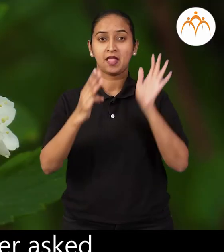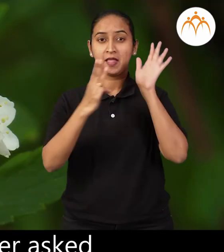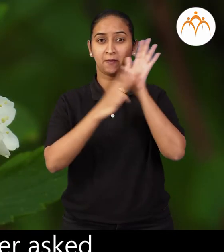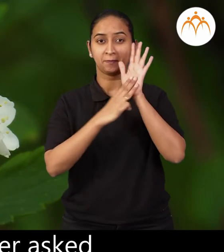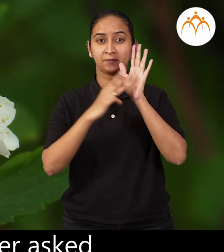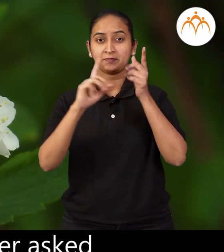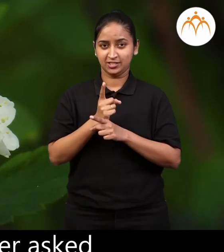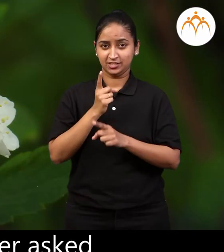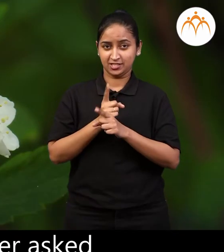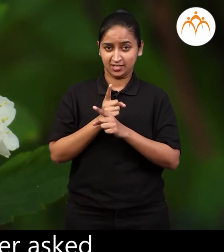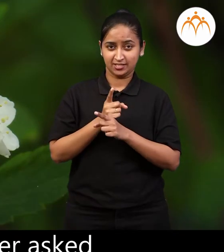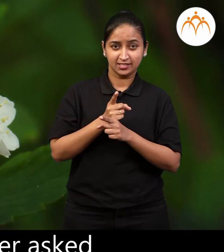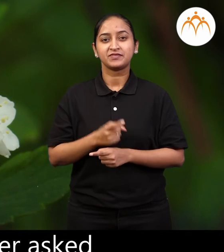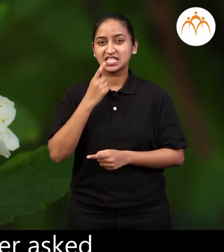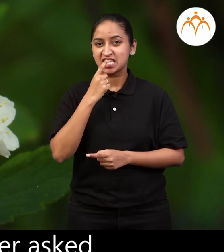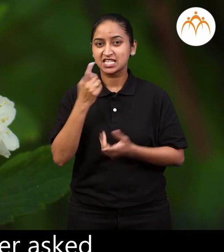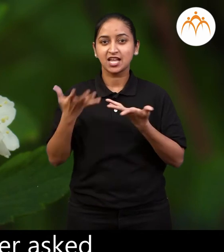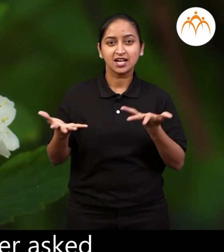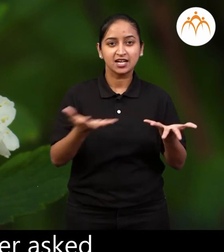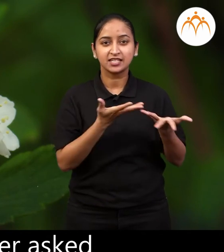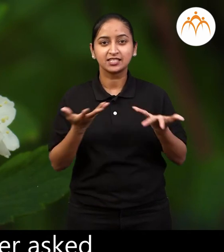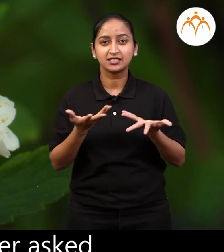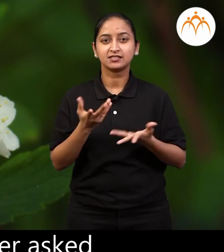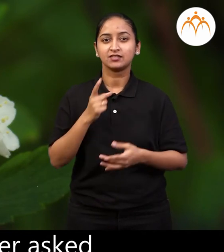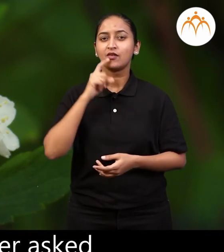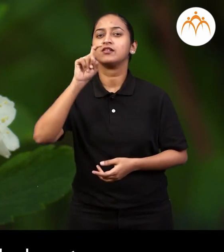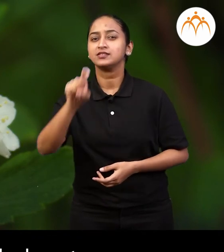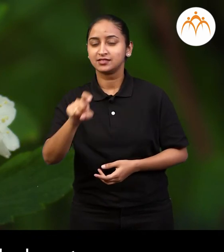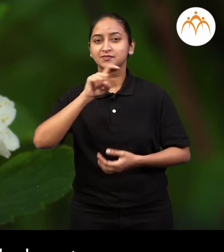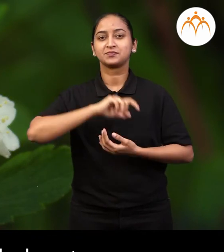Meena's teacher asked her about white things.